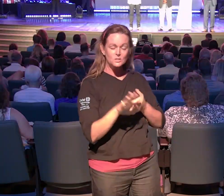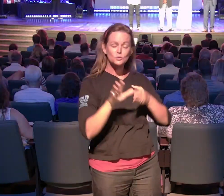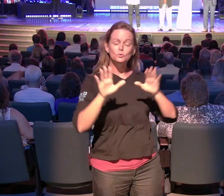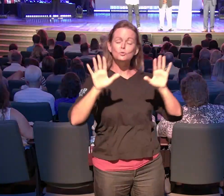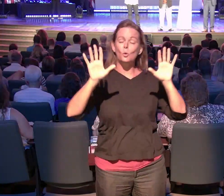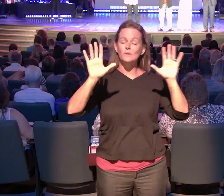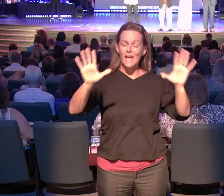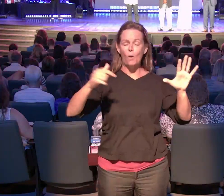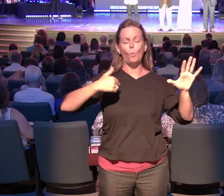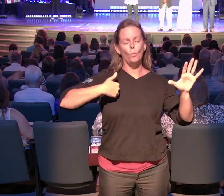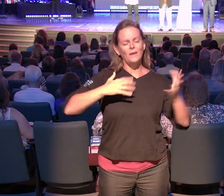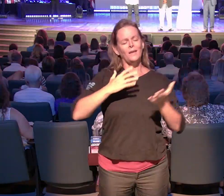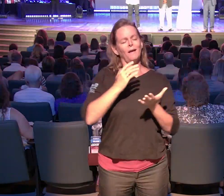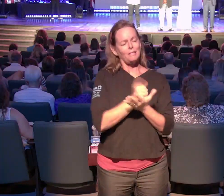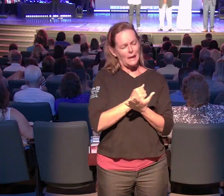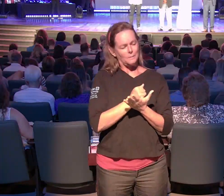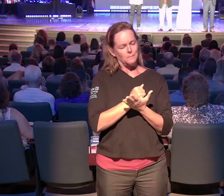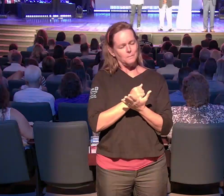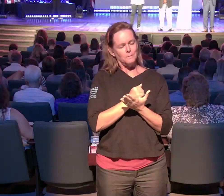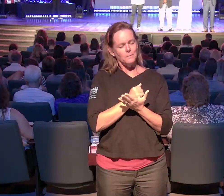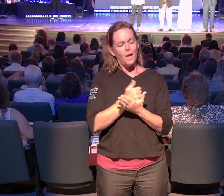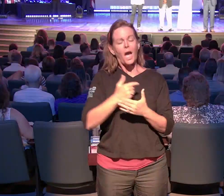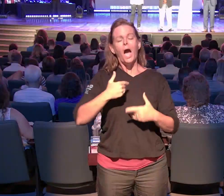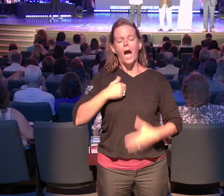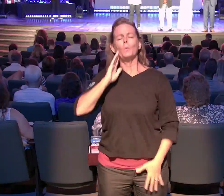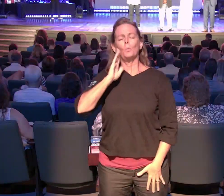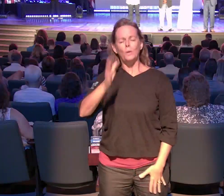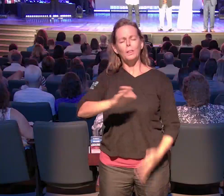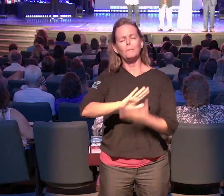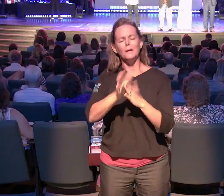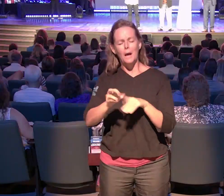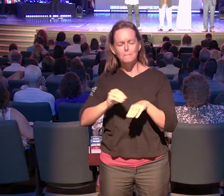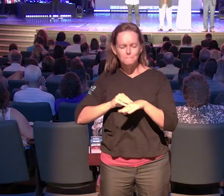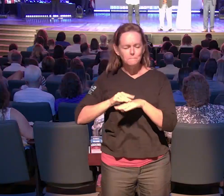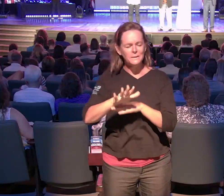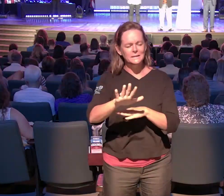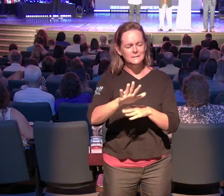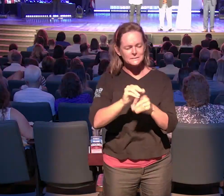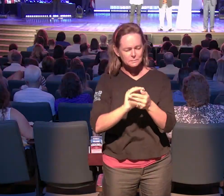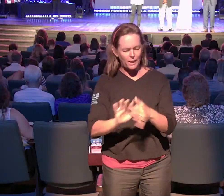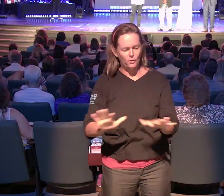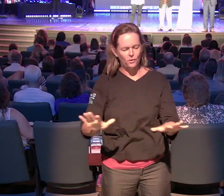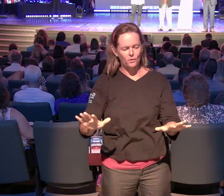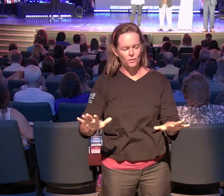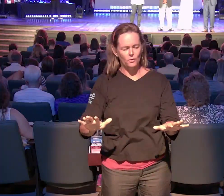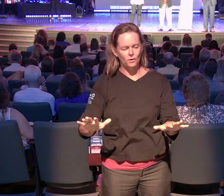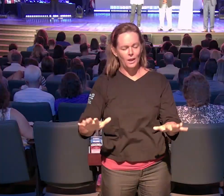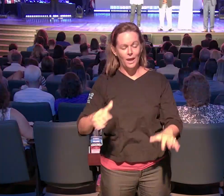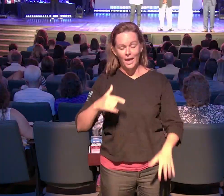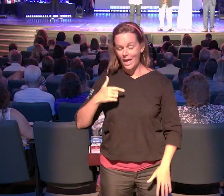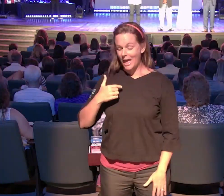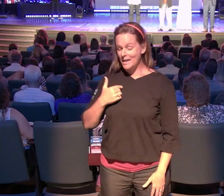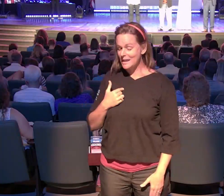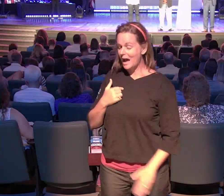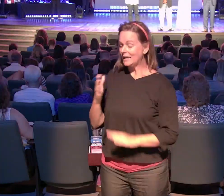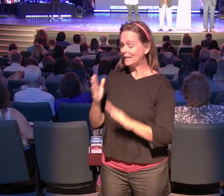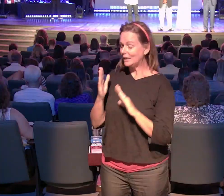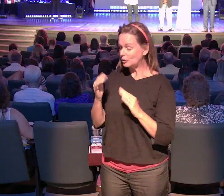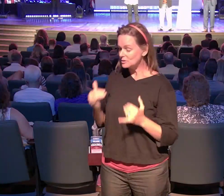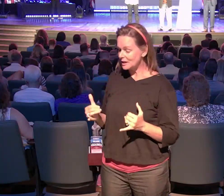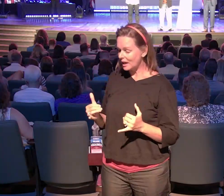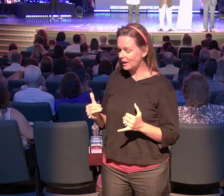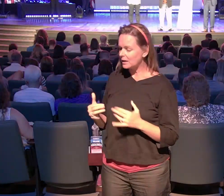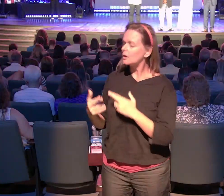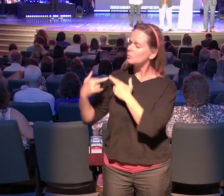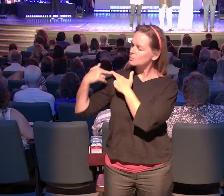Lord. Yes, we're declaring it, Lord. Yes. We're saying thank you for what you've done and for what you're about to do. And I here today, Lord,